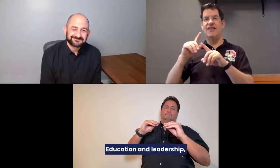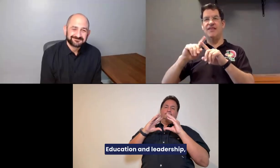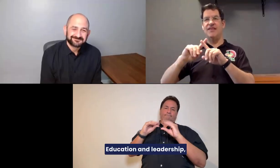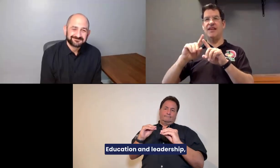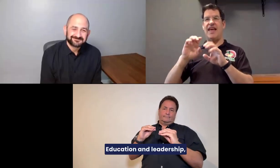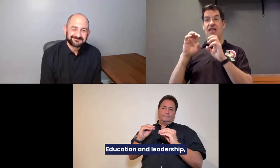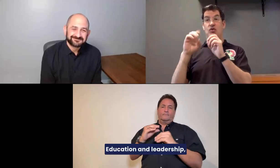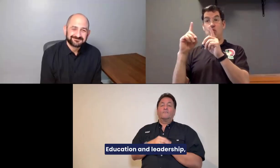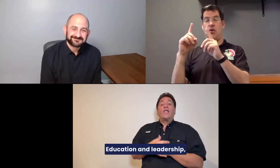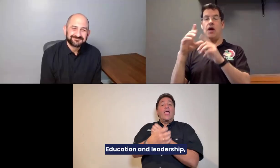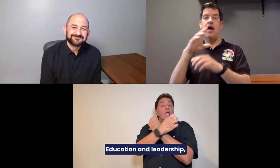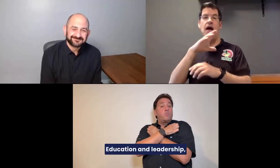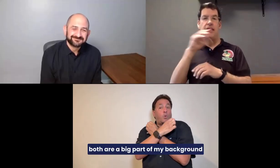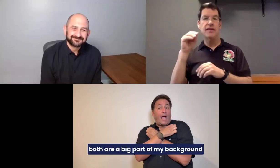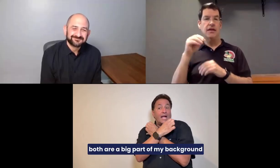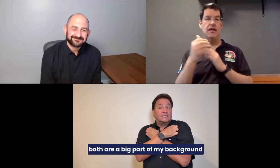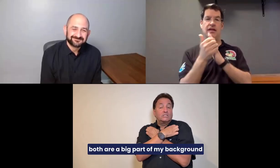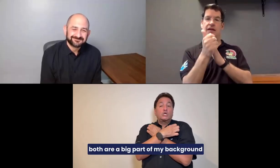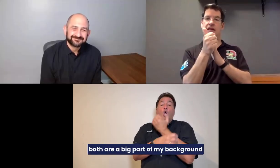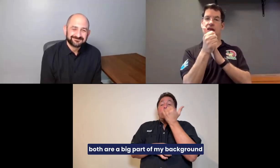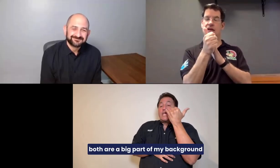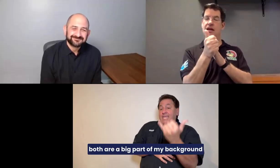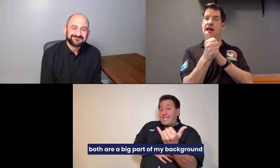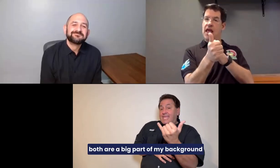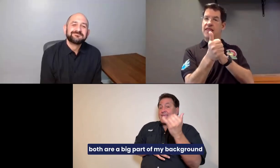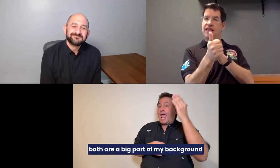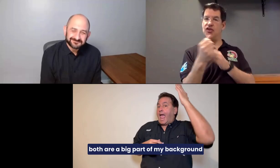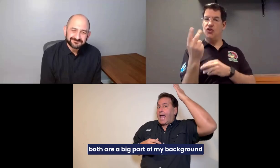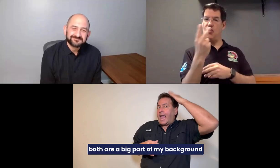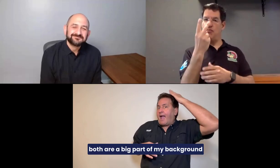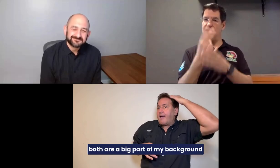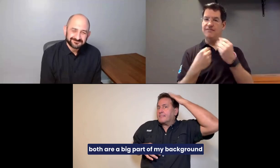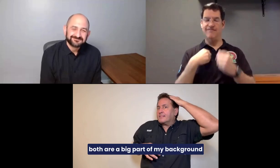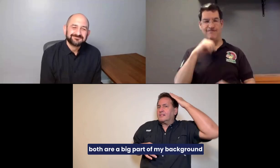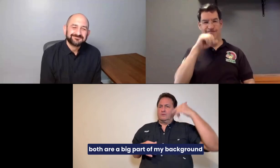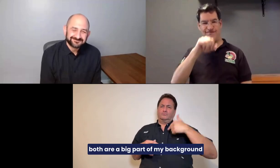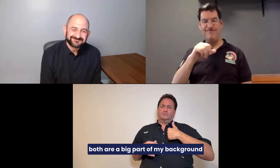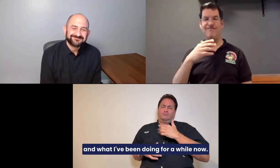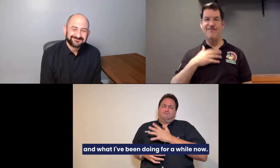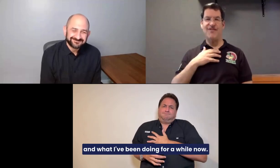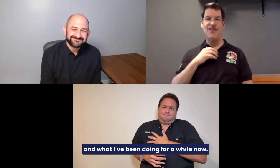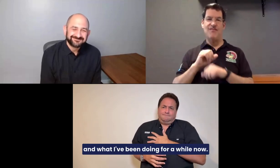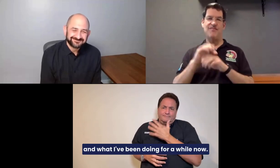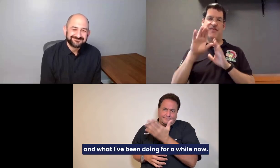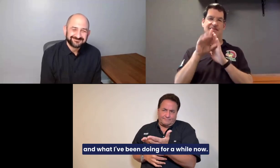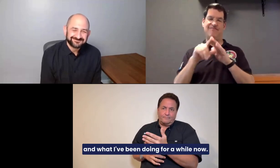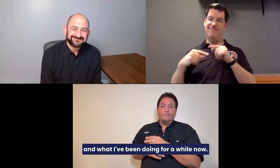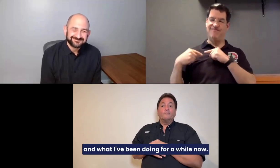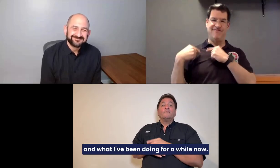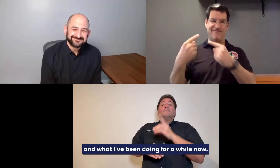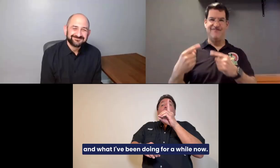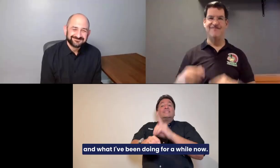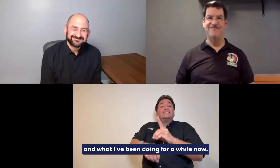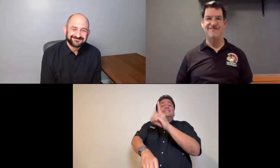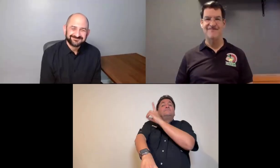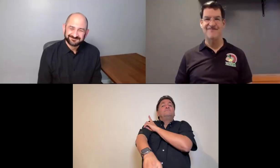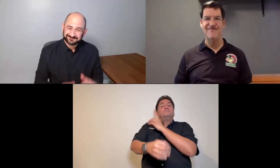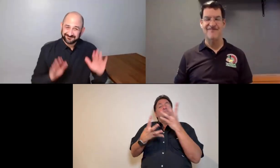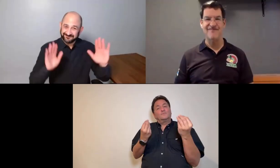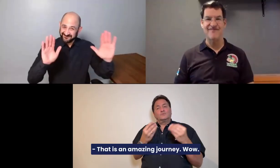Education and leadership, both, are a big part of my background and what I've been doing for a while